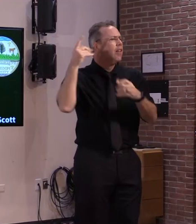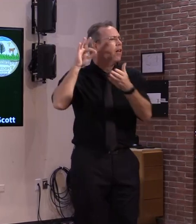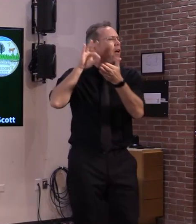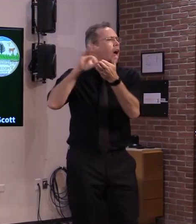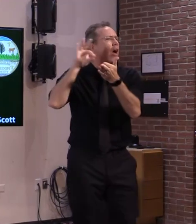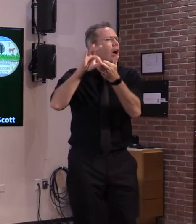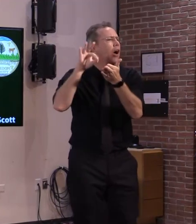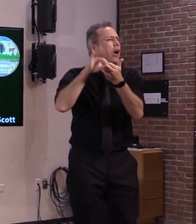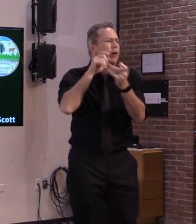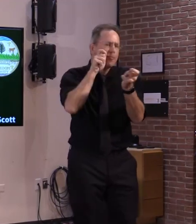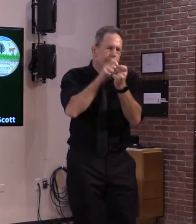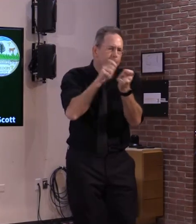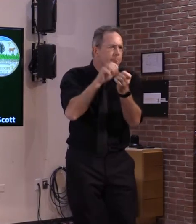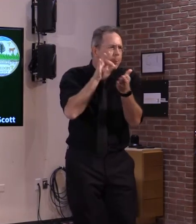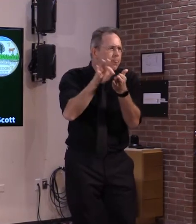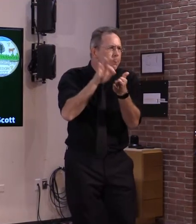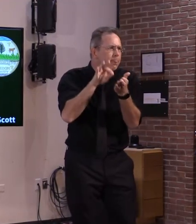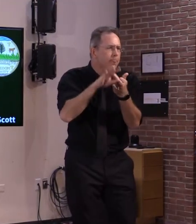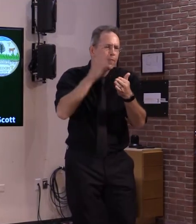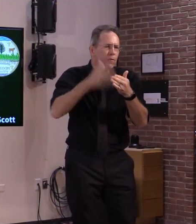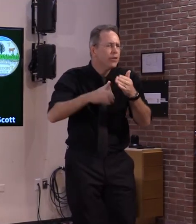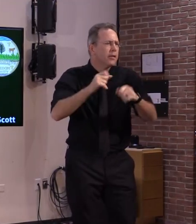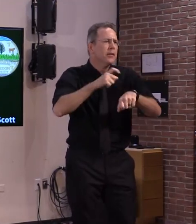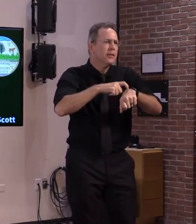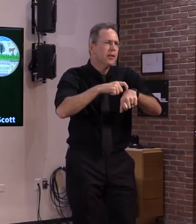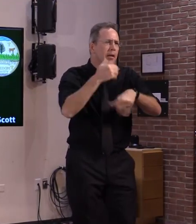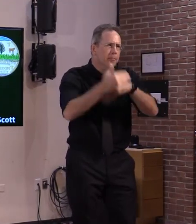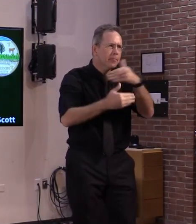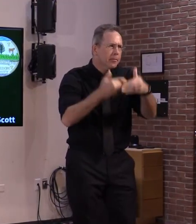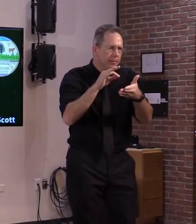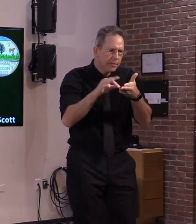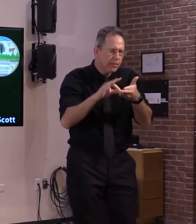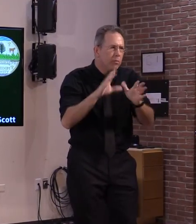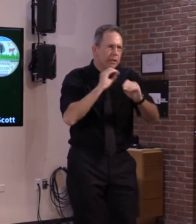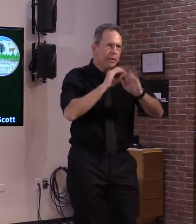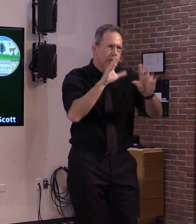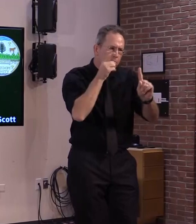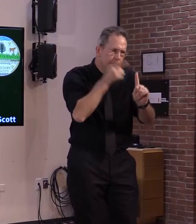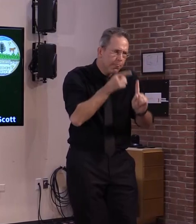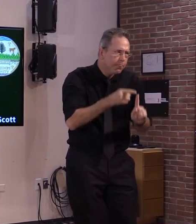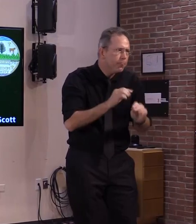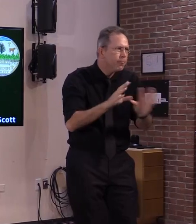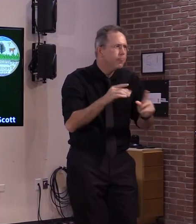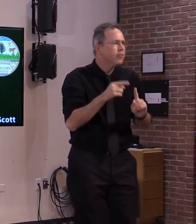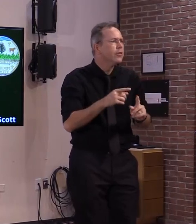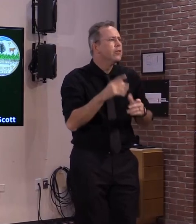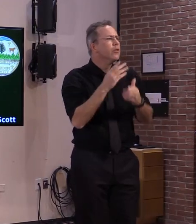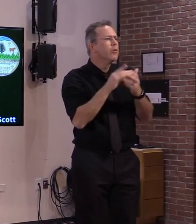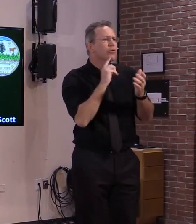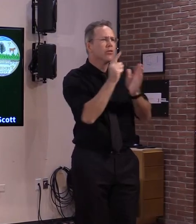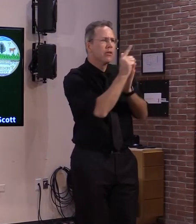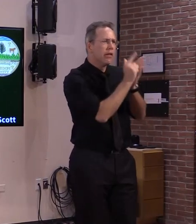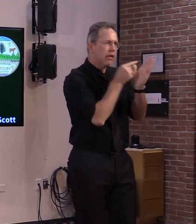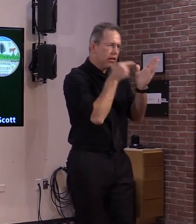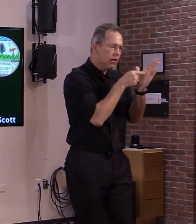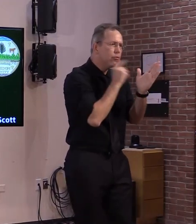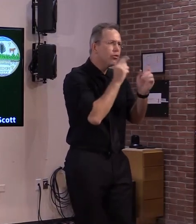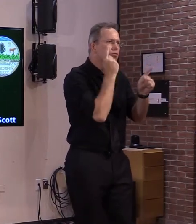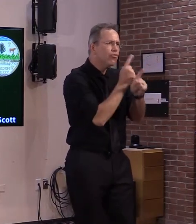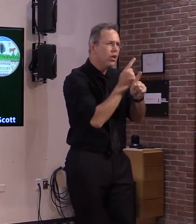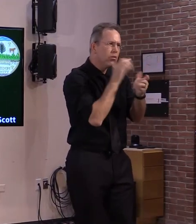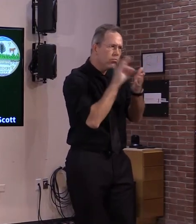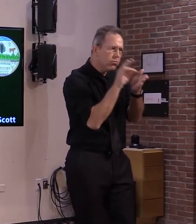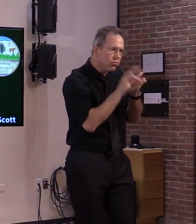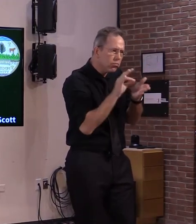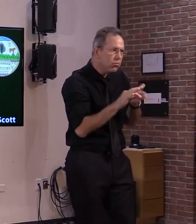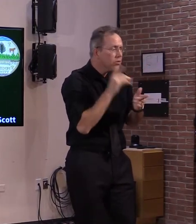would take time. And I want to be very clear. Every single legal vote should be counted, and verified